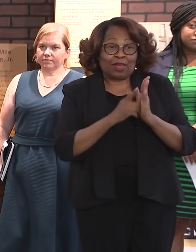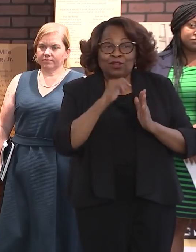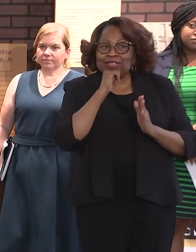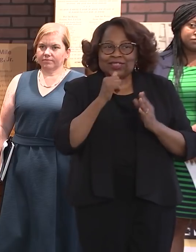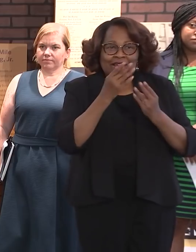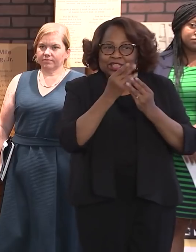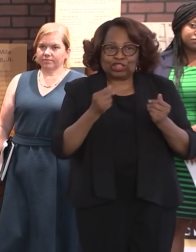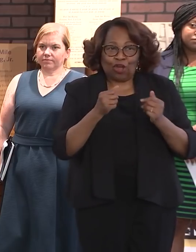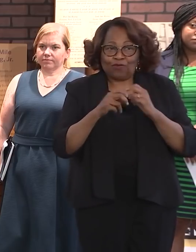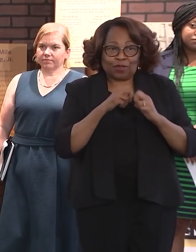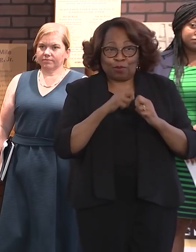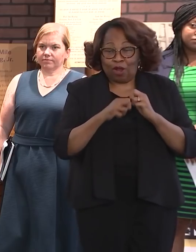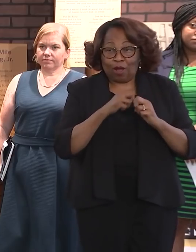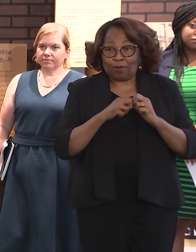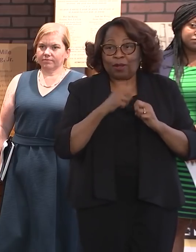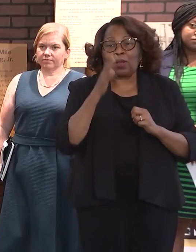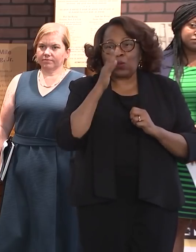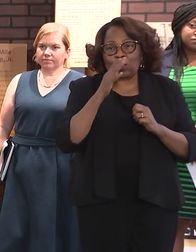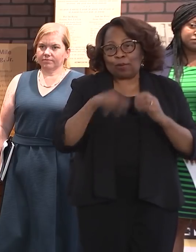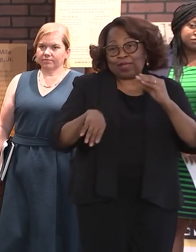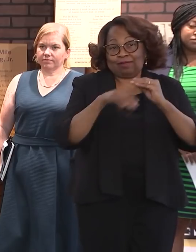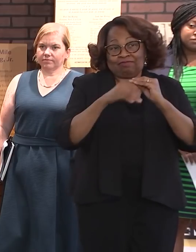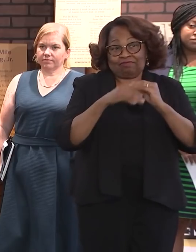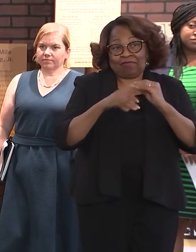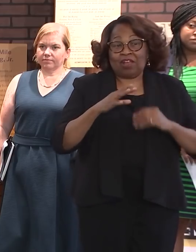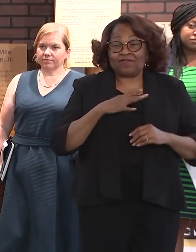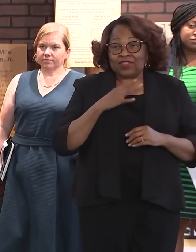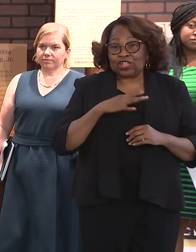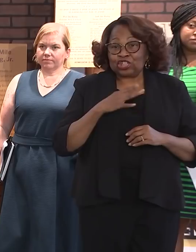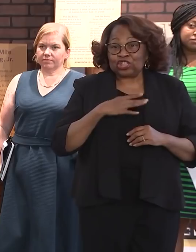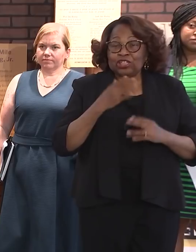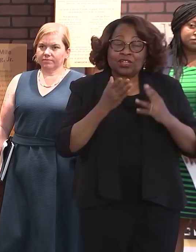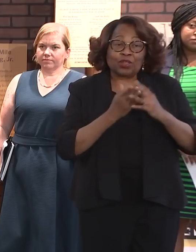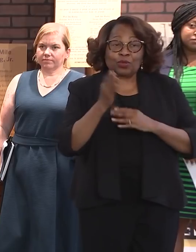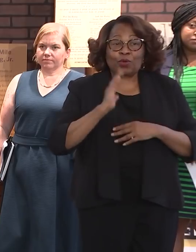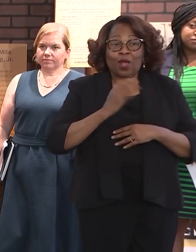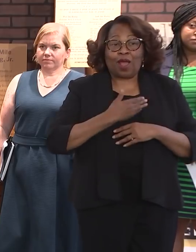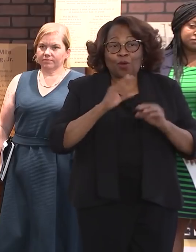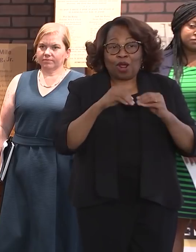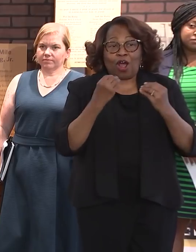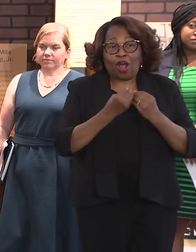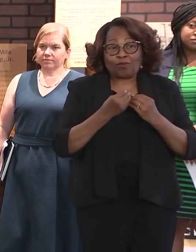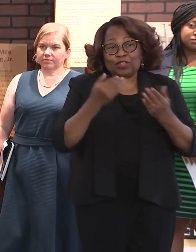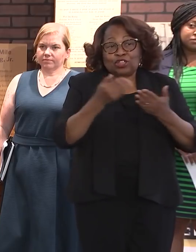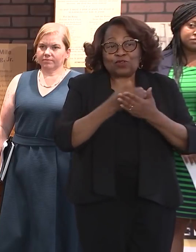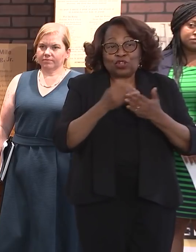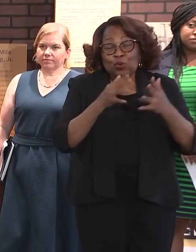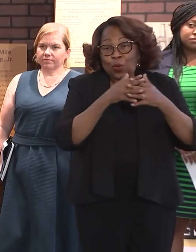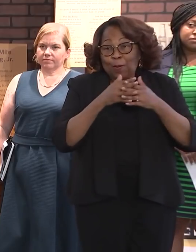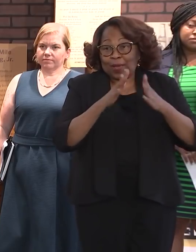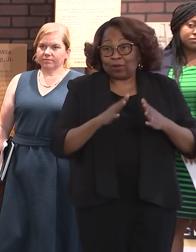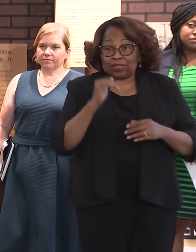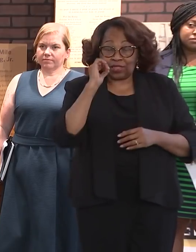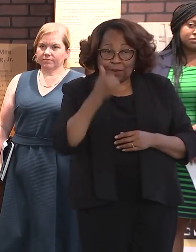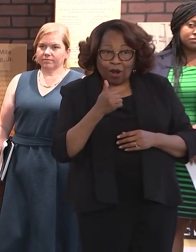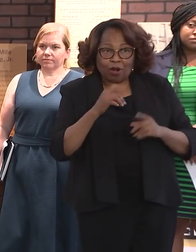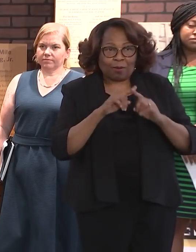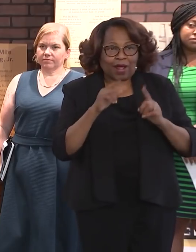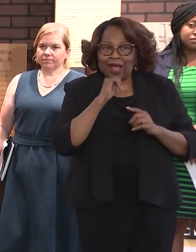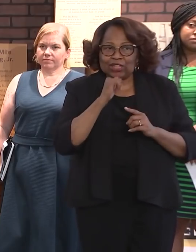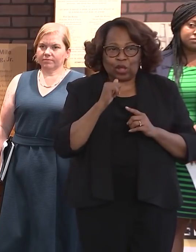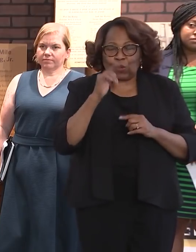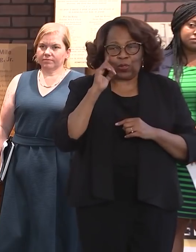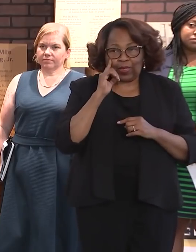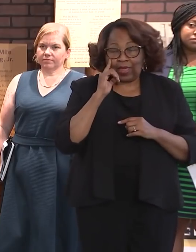not solve the problem. We'll be weighing in officially through our Office of New Americans tomorrow, but I don't believe,